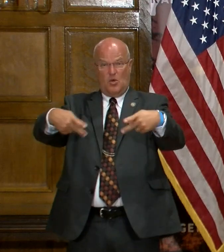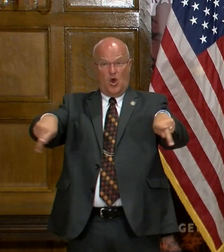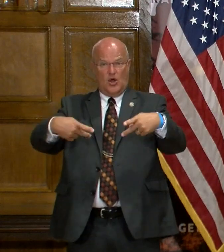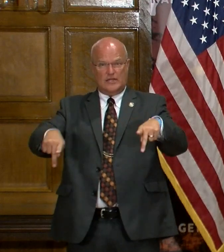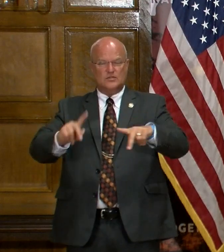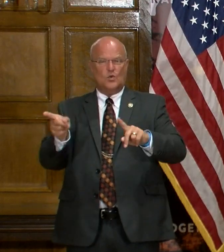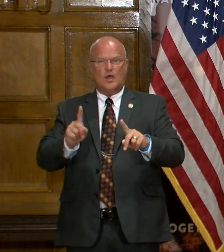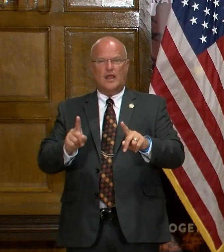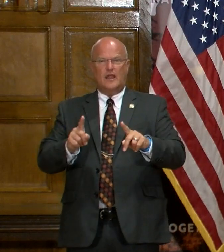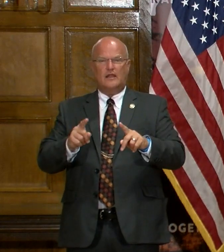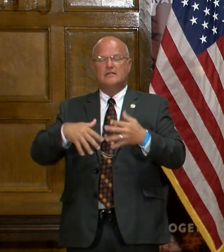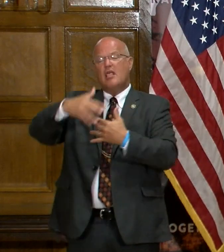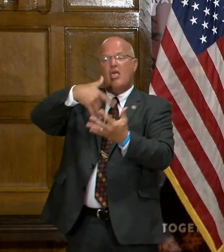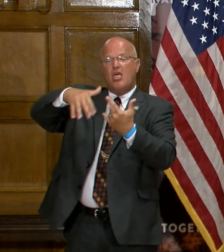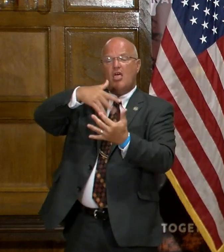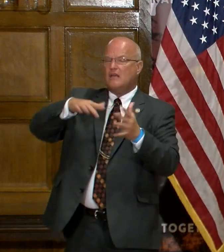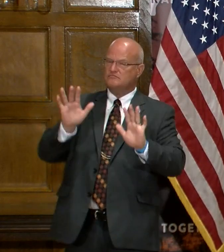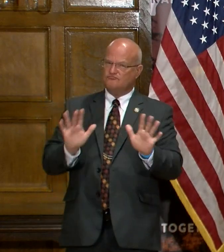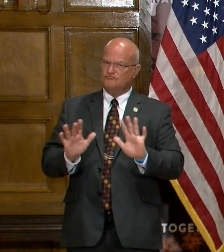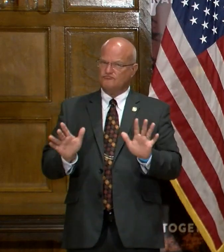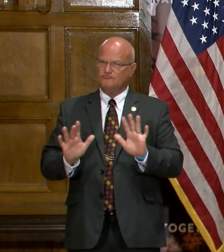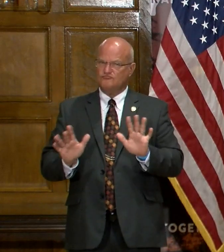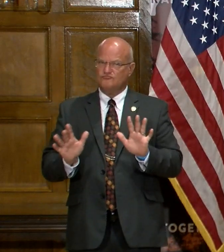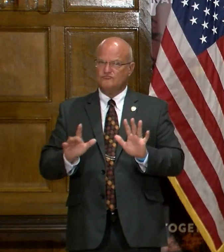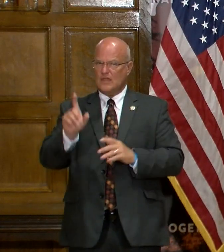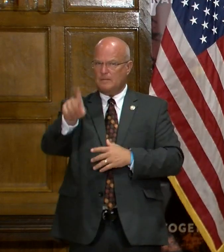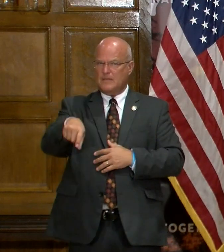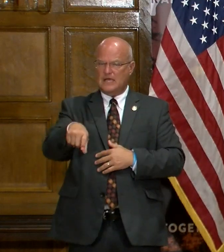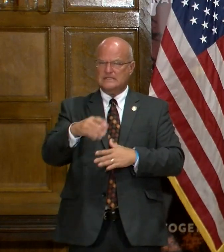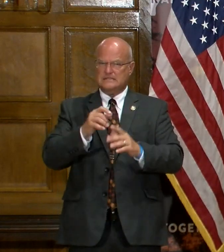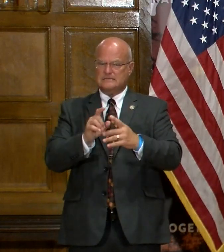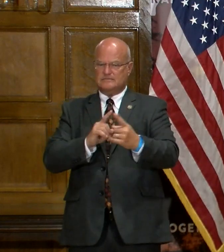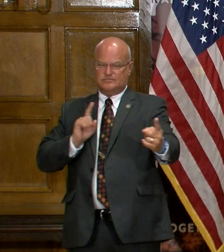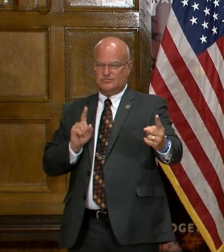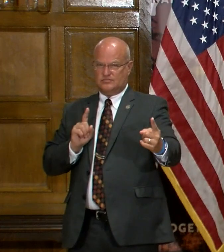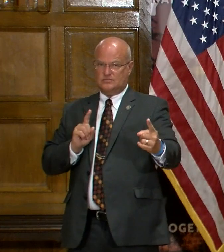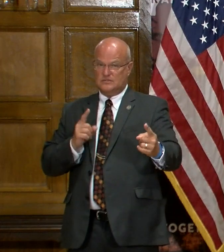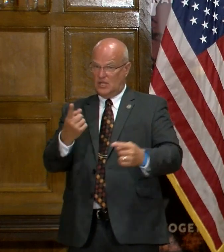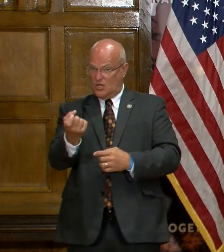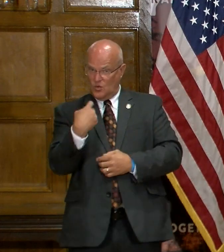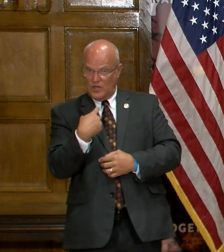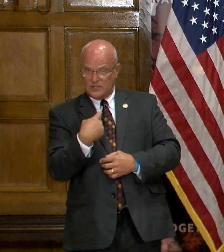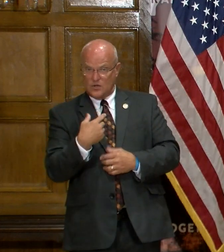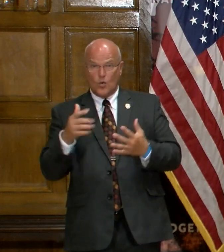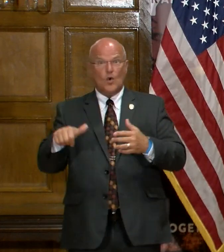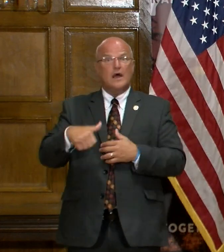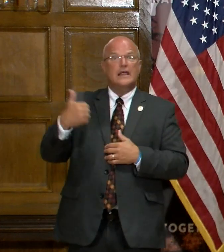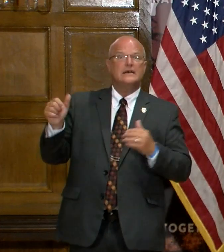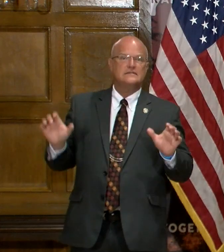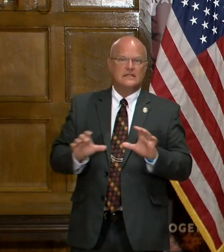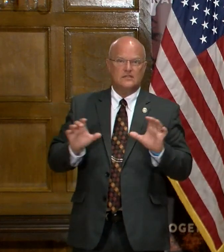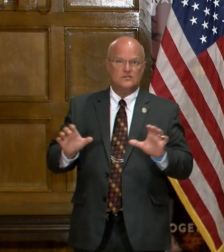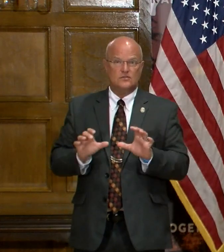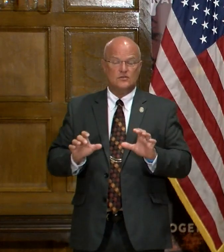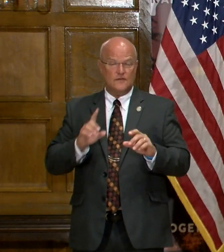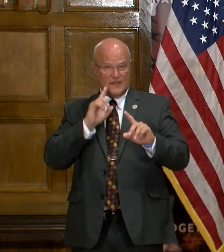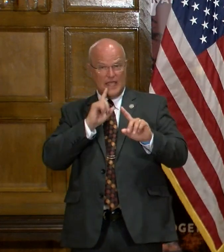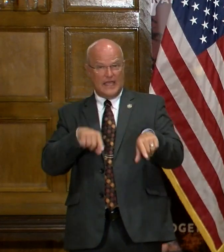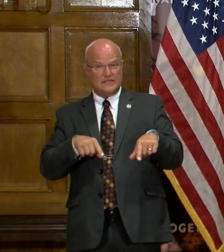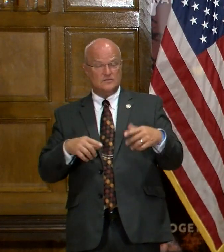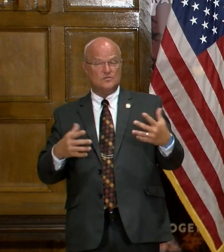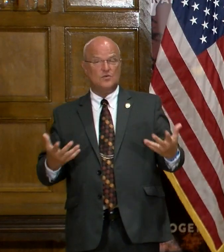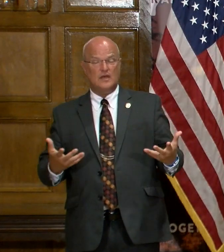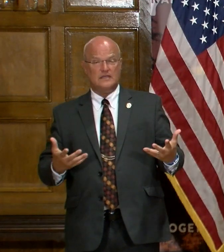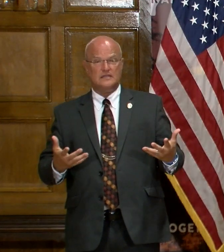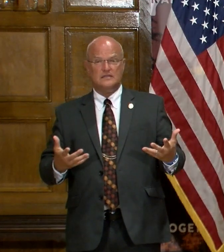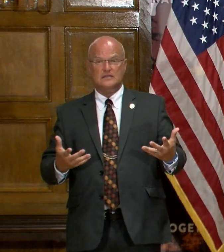not protected. That's what we have to do. Now your question is, well, what else can you do? And the answer is